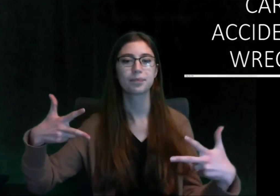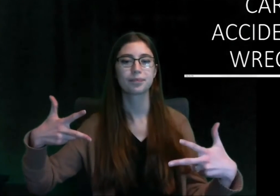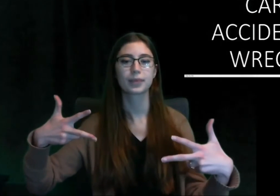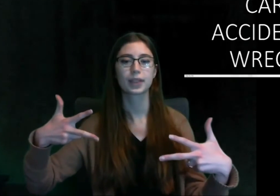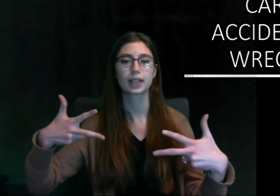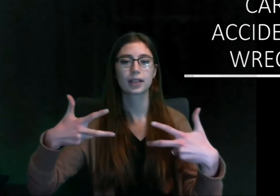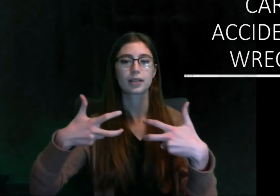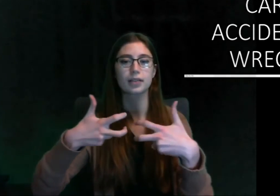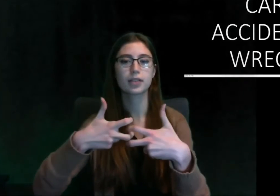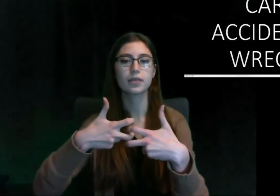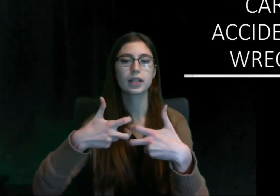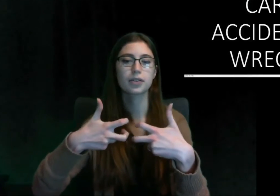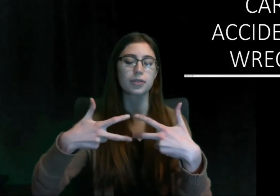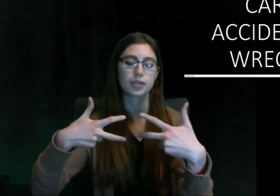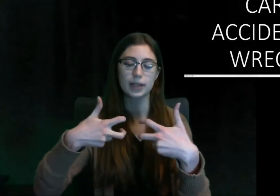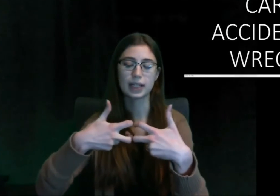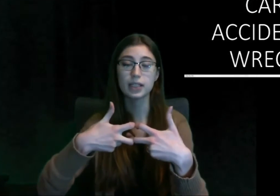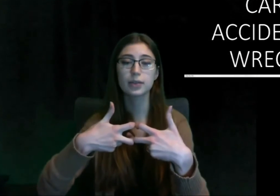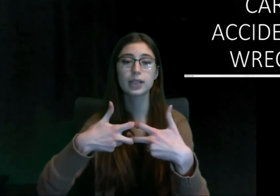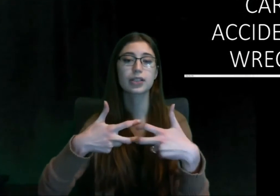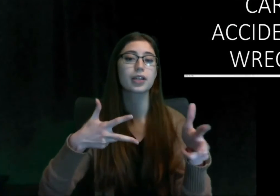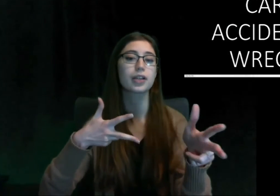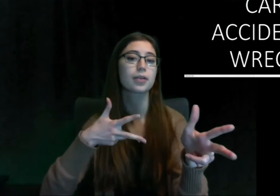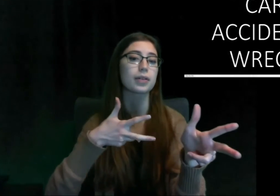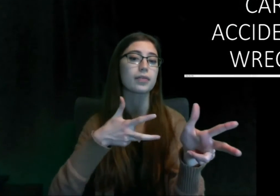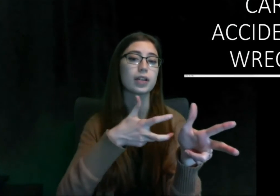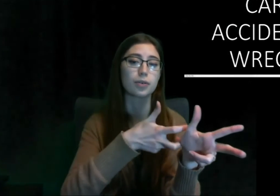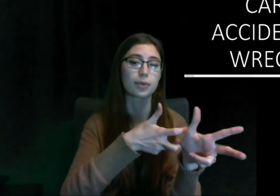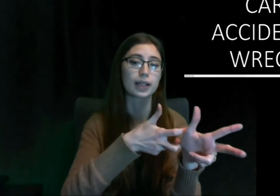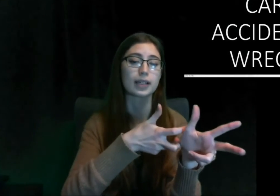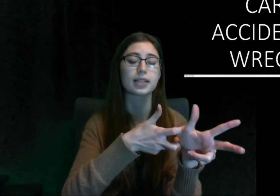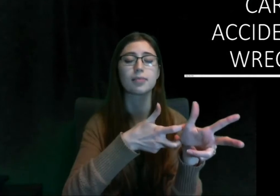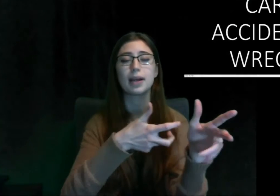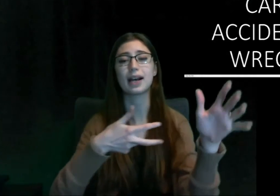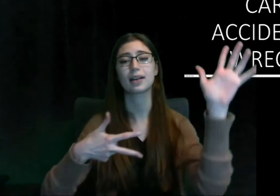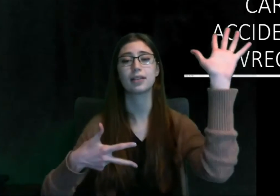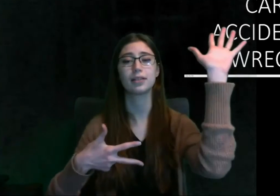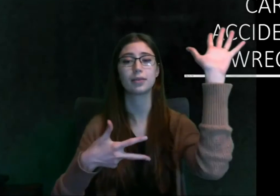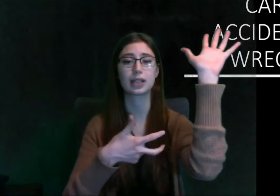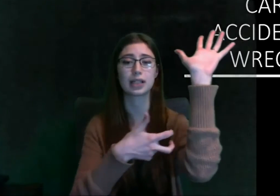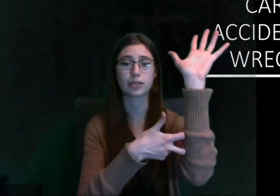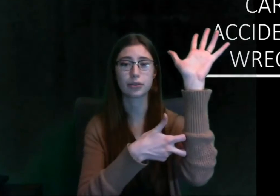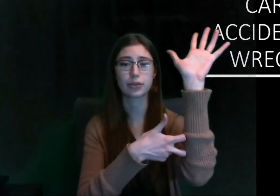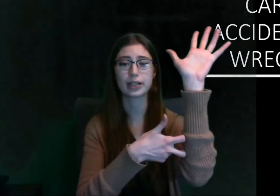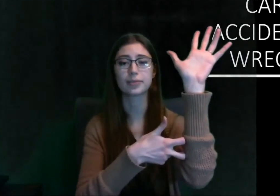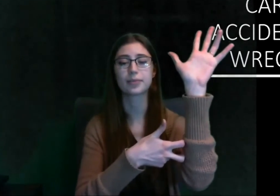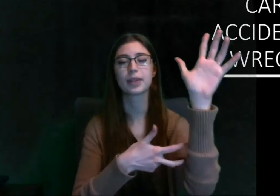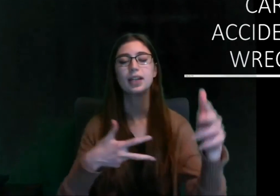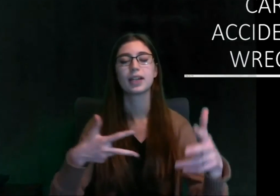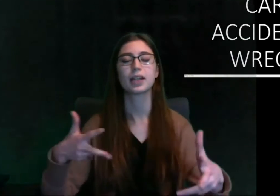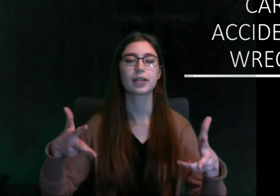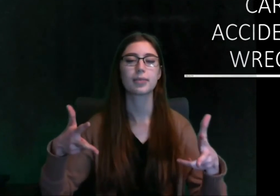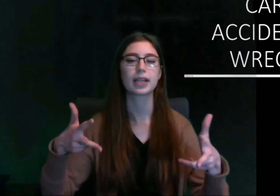2 vehicles running into each other, 1 vehicle running into the back. running into a tree, you're going to make that